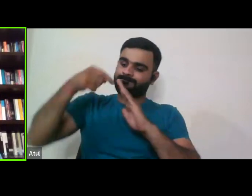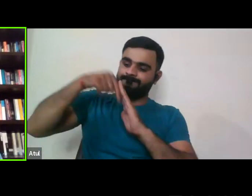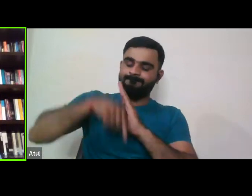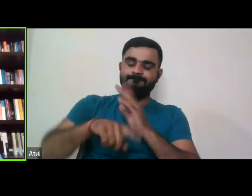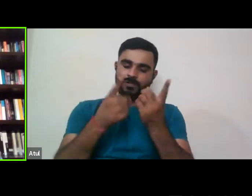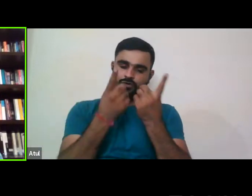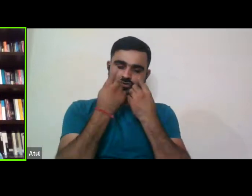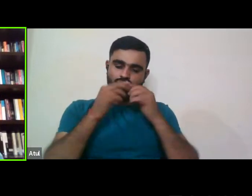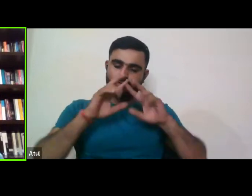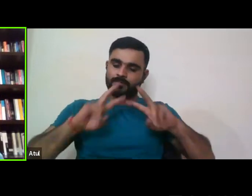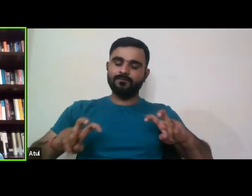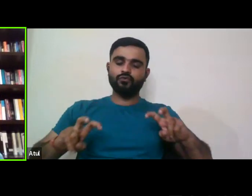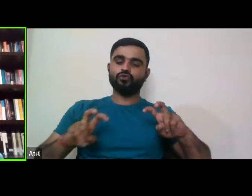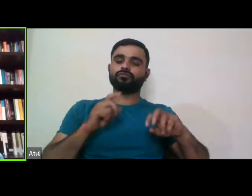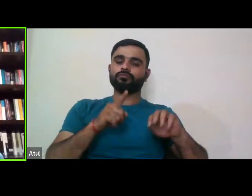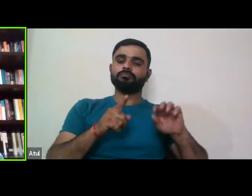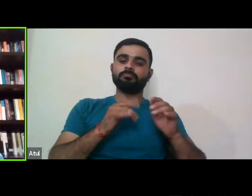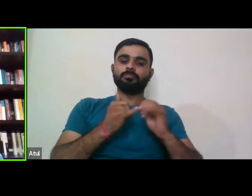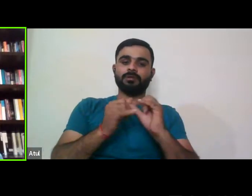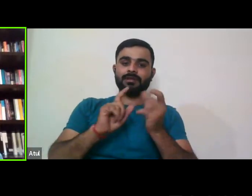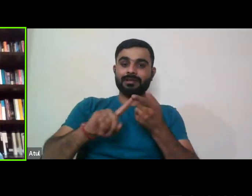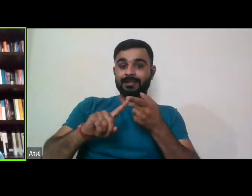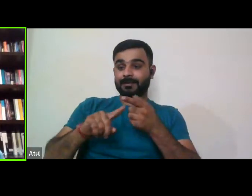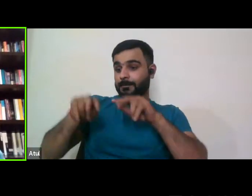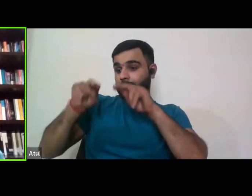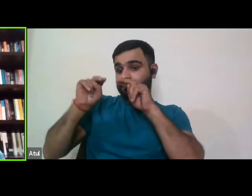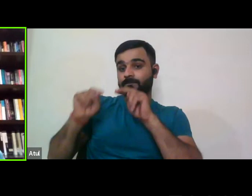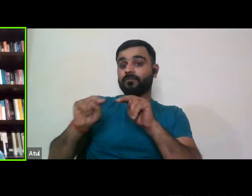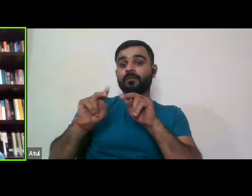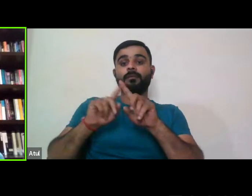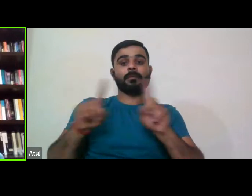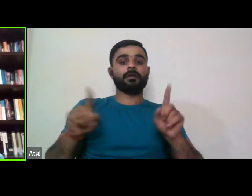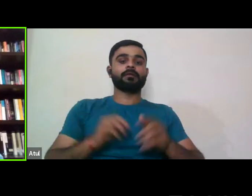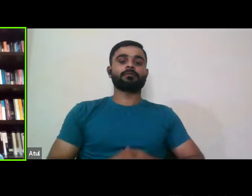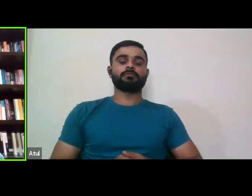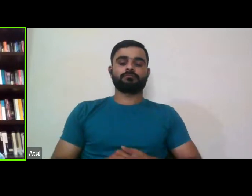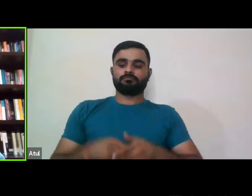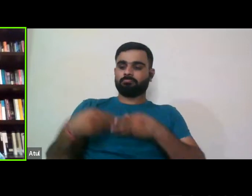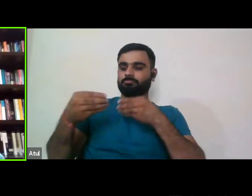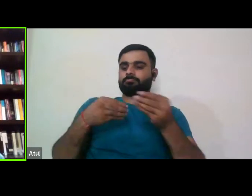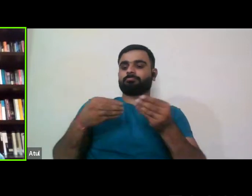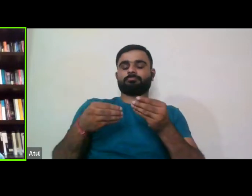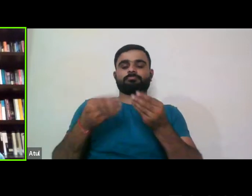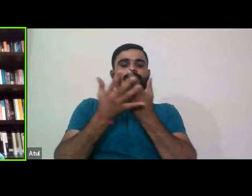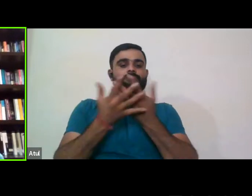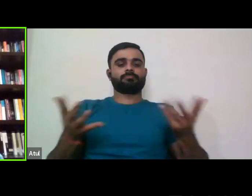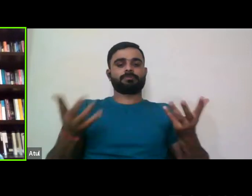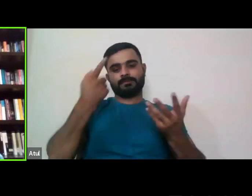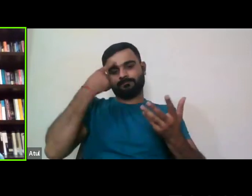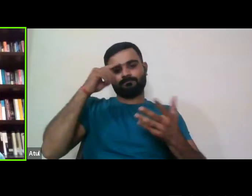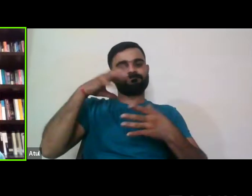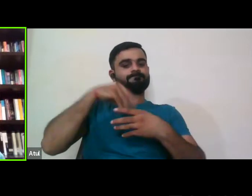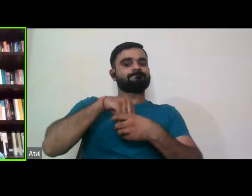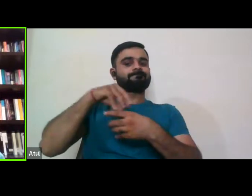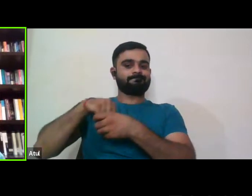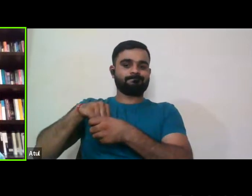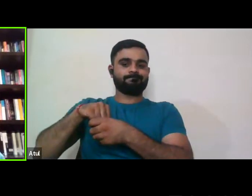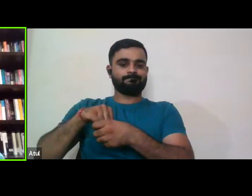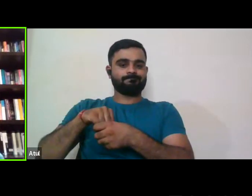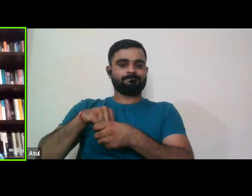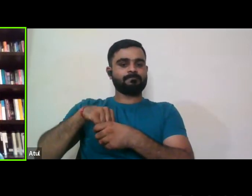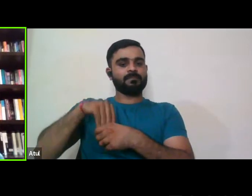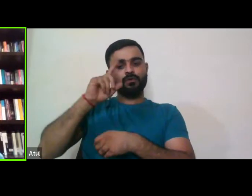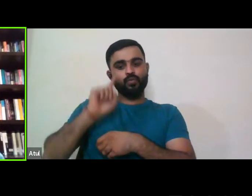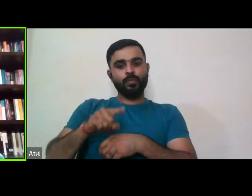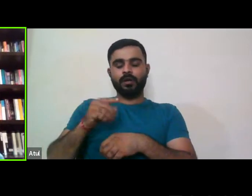into every case as is needed. But given that there are resource constraints, one has to